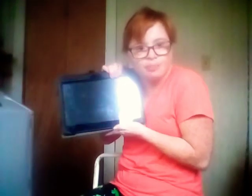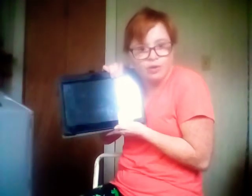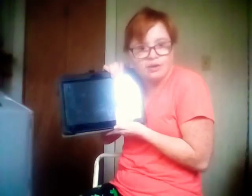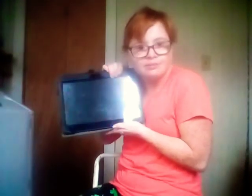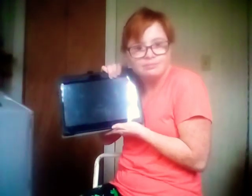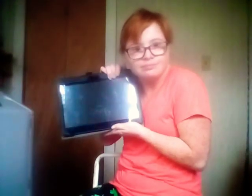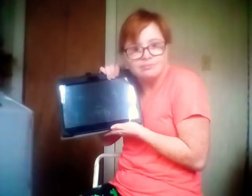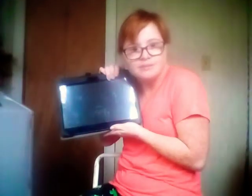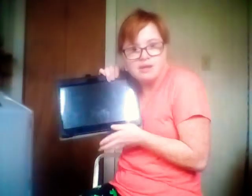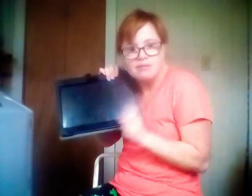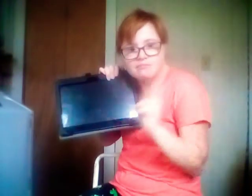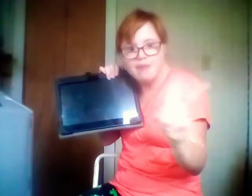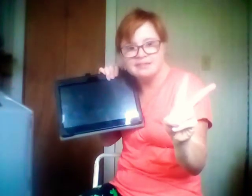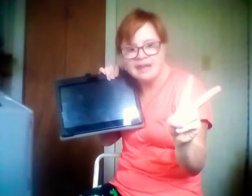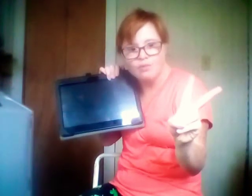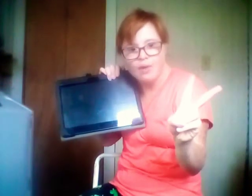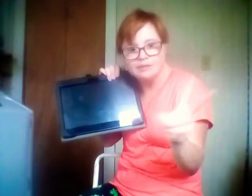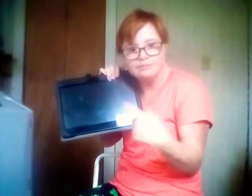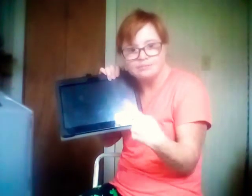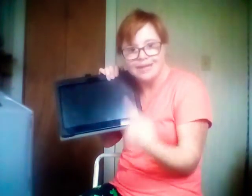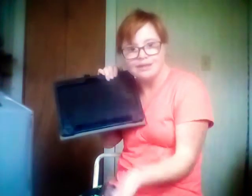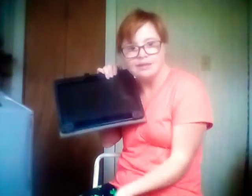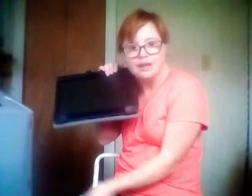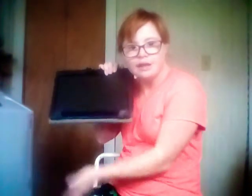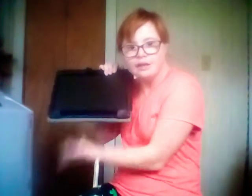Textbook. My second one.